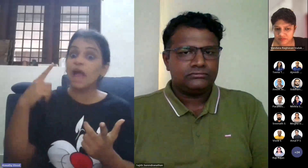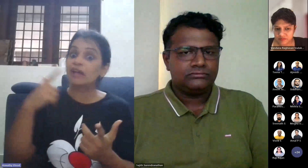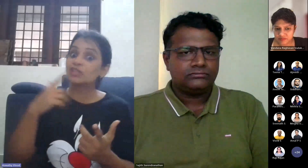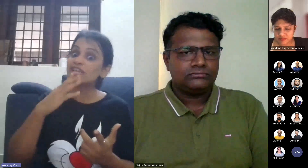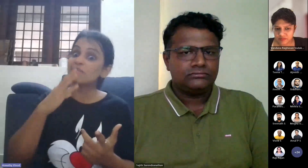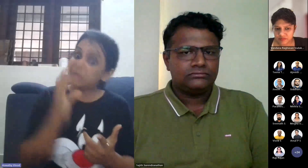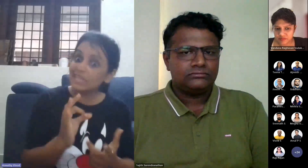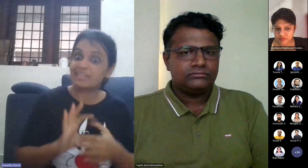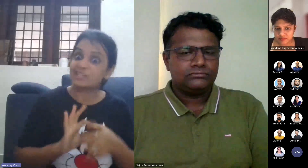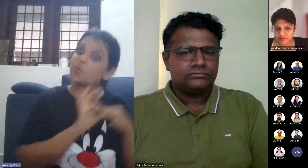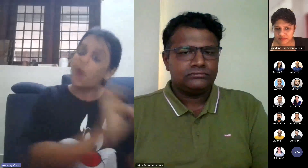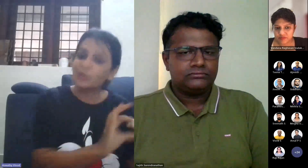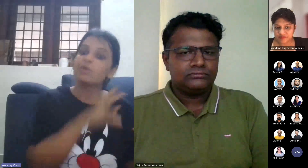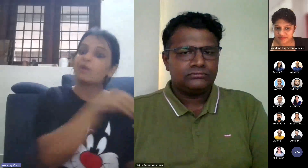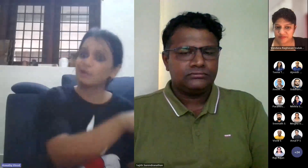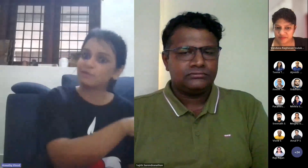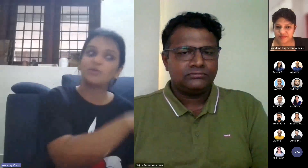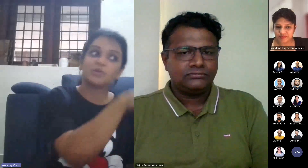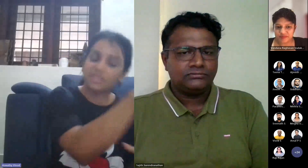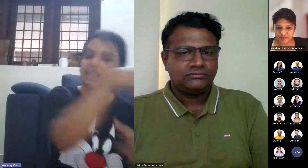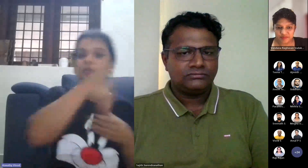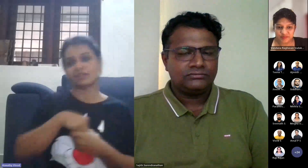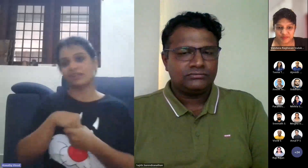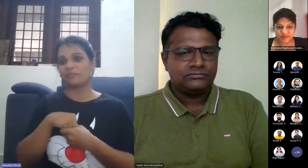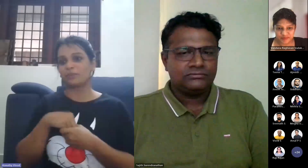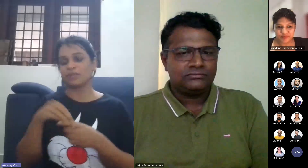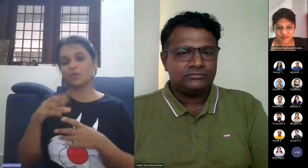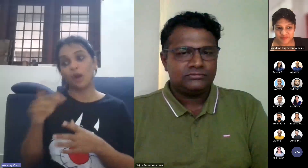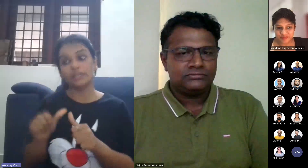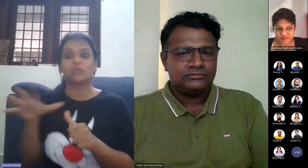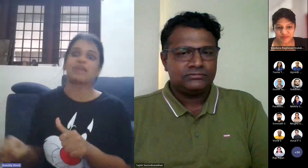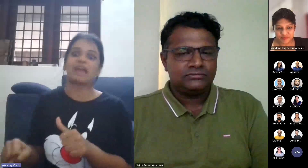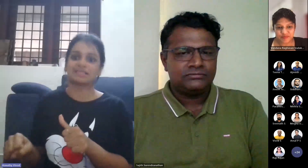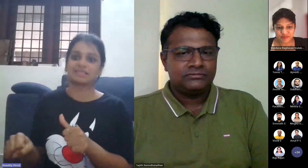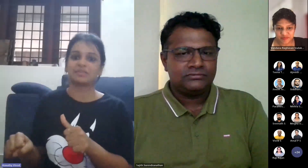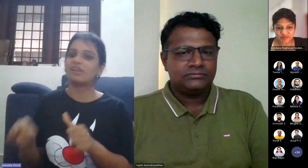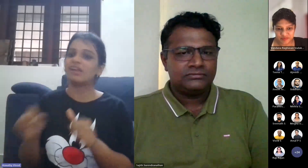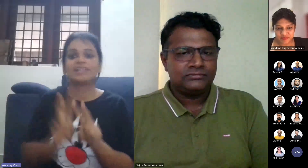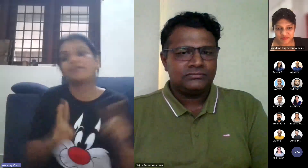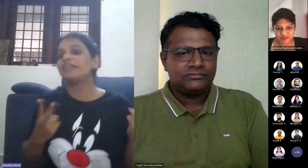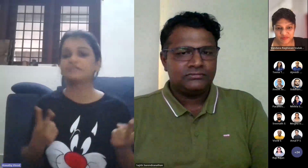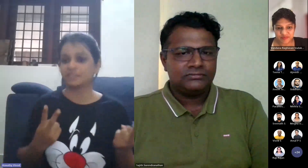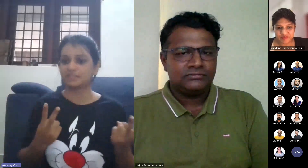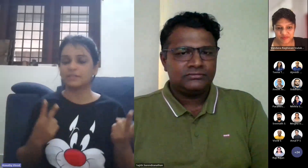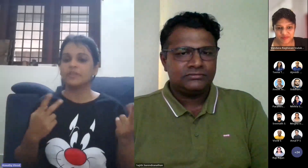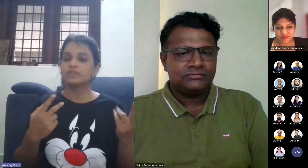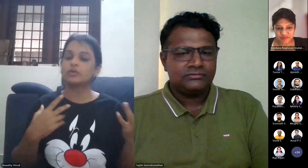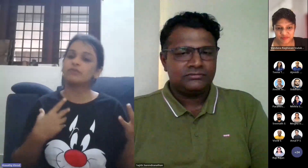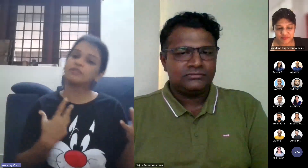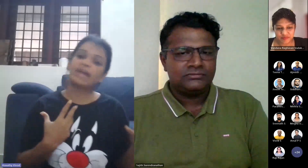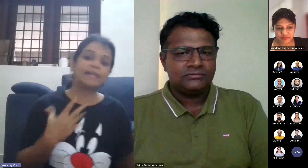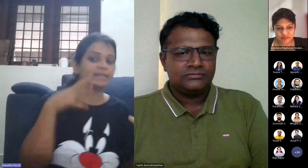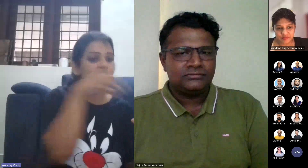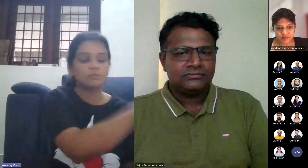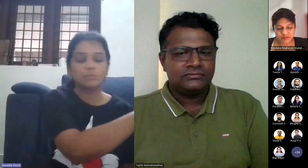when you actually mean it, you want to be one of them, you really want their input and you want it to be accessible. It's very different.